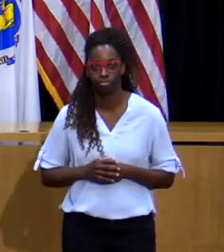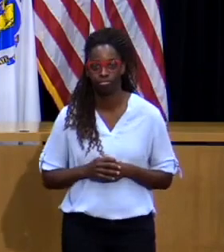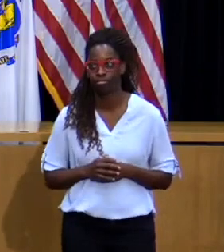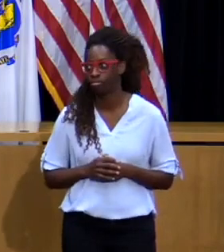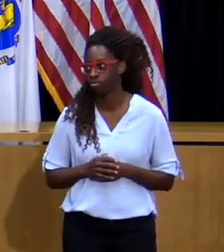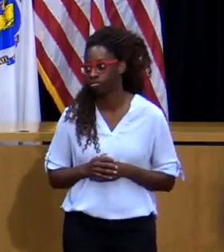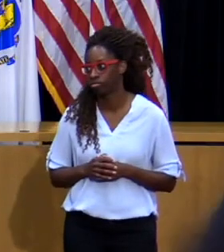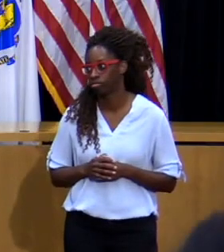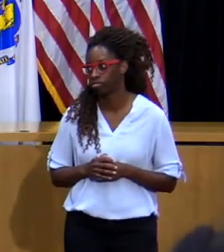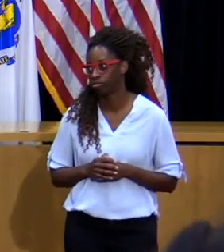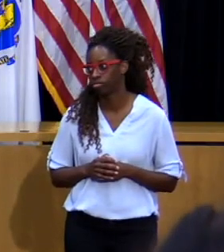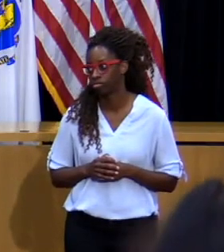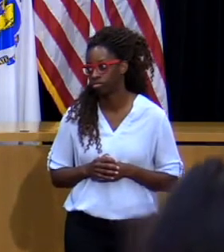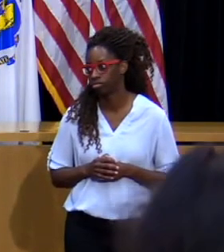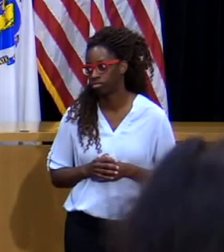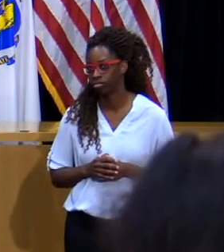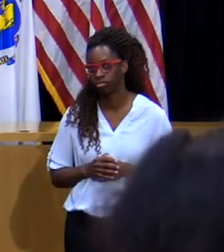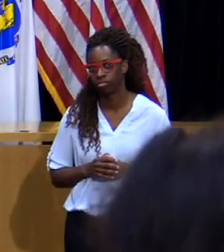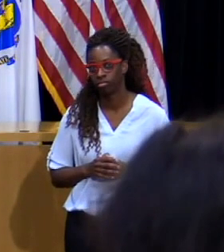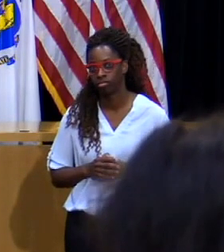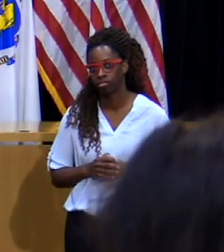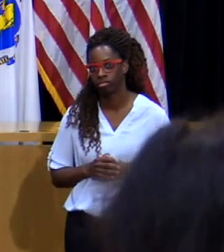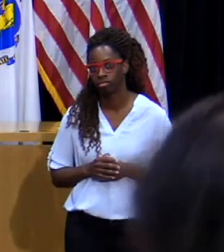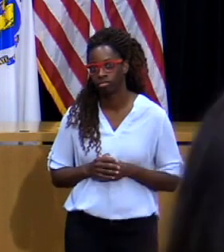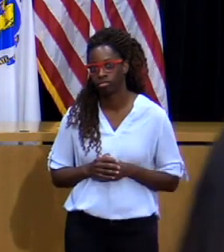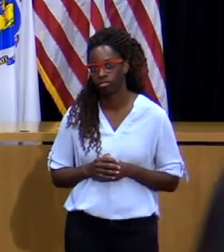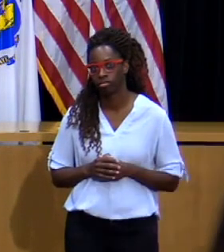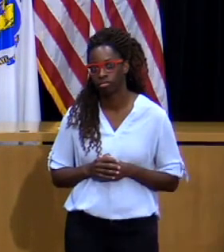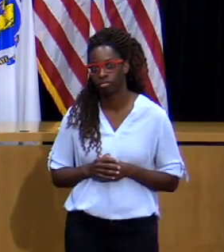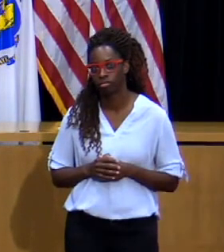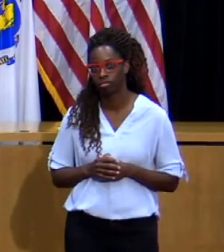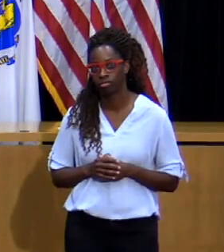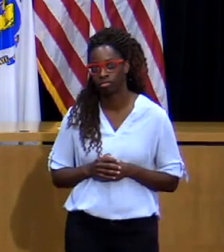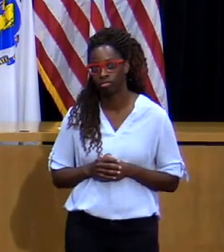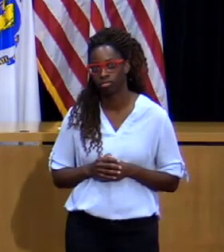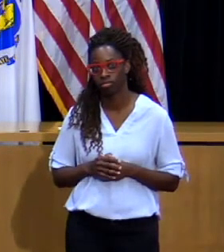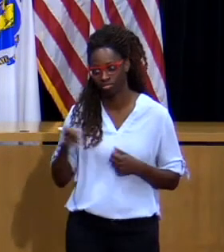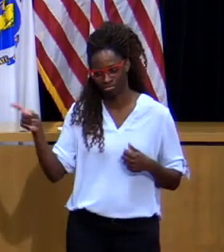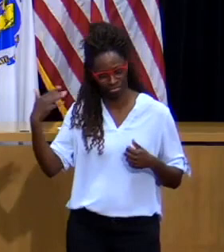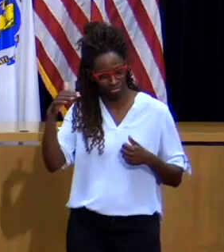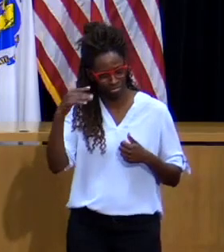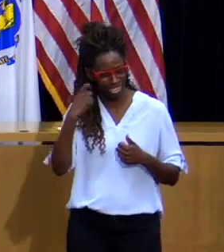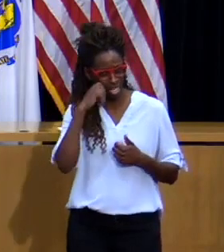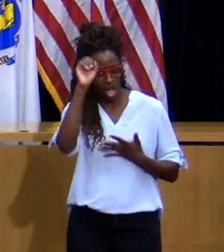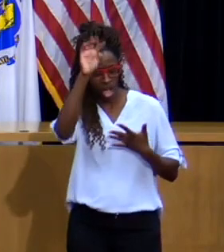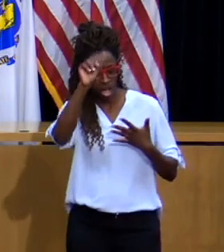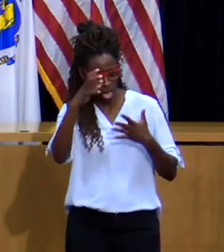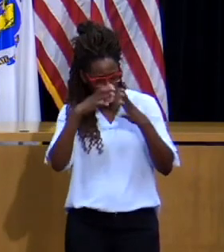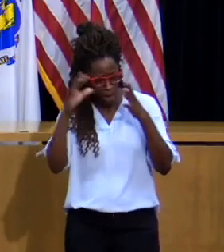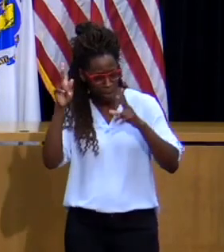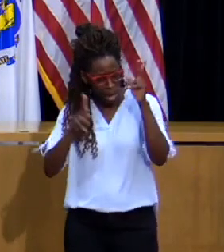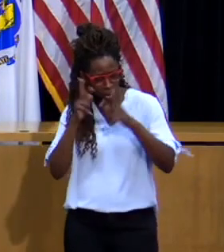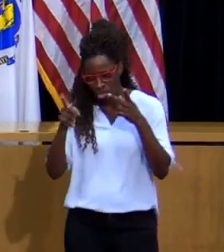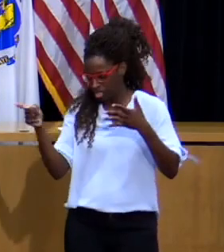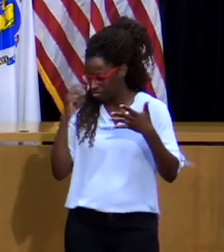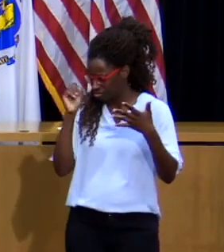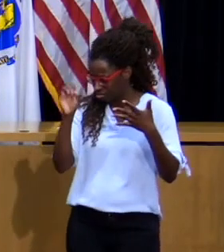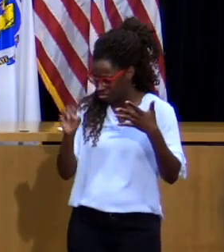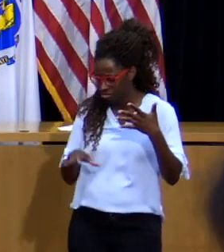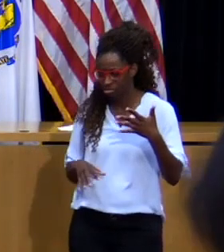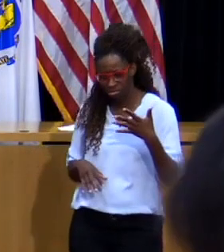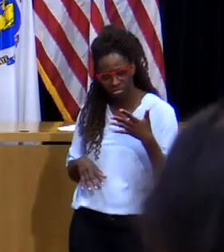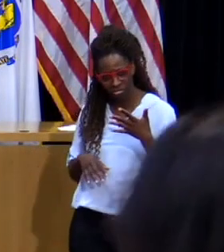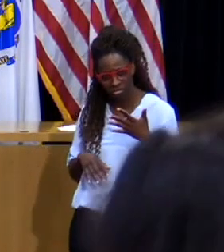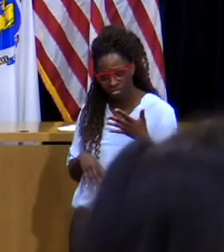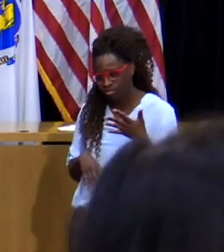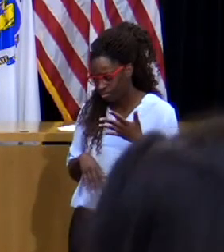lot of people, obviously. I'm sorry? That's obviously a lot of people. And, in your best estimate, I'm asking you to look in your crystal ball, which is, I